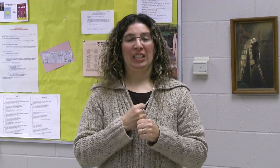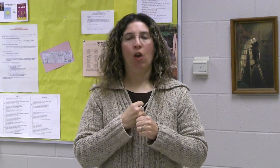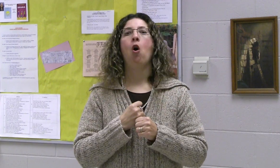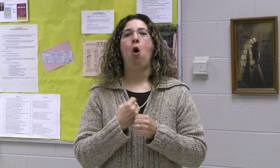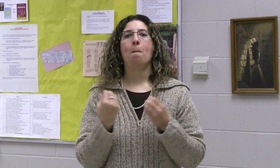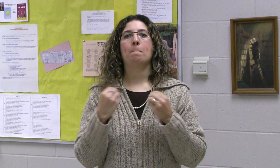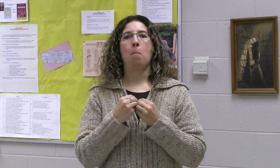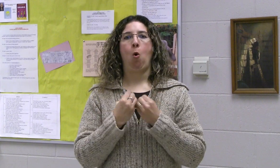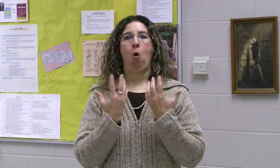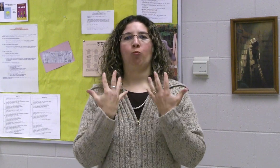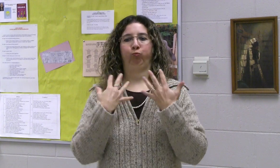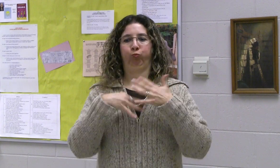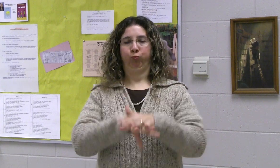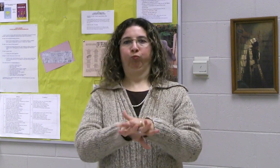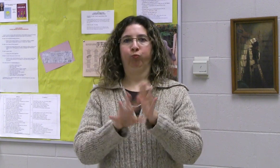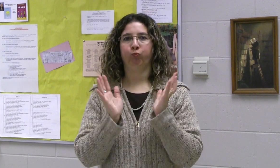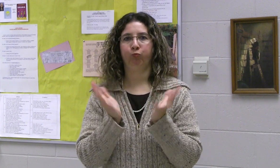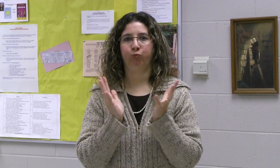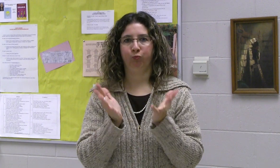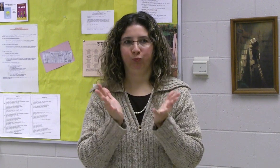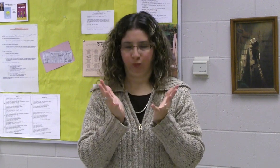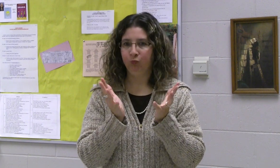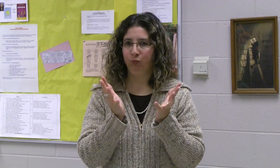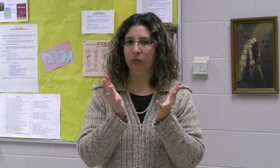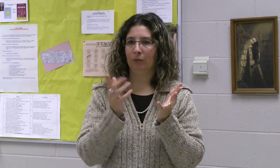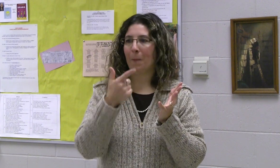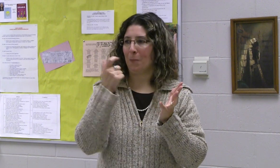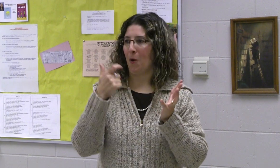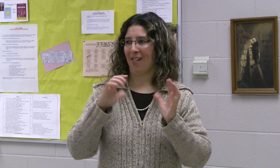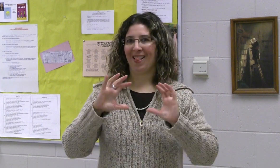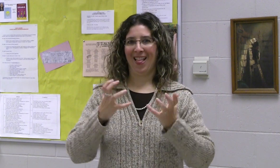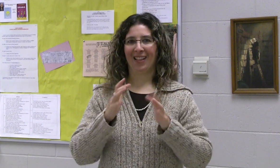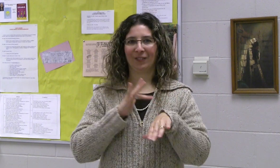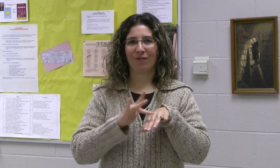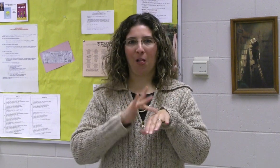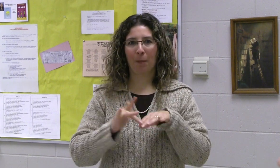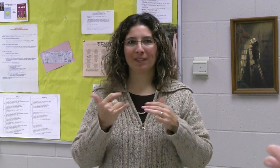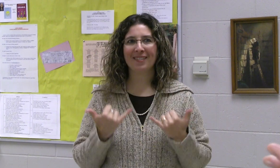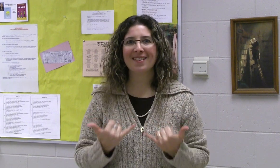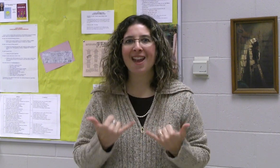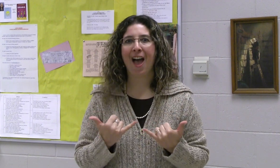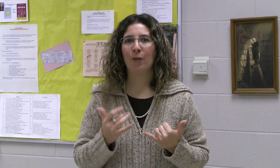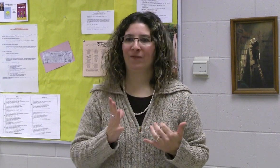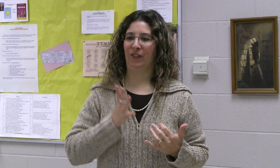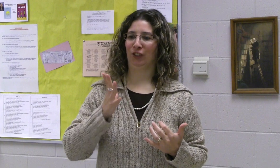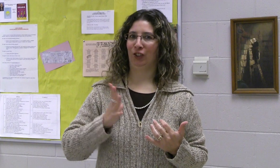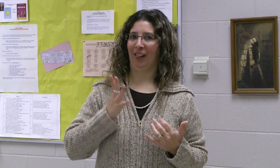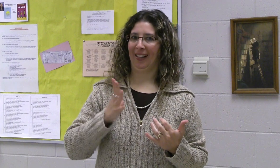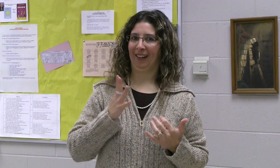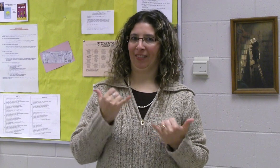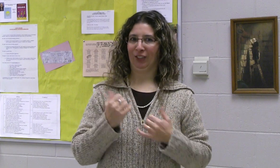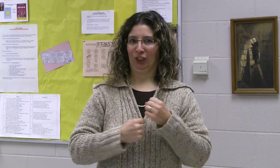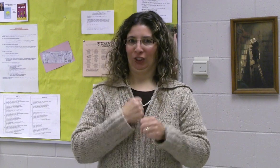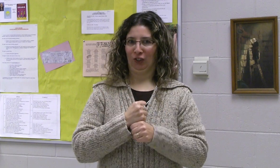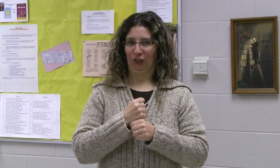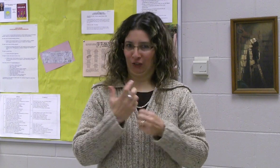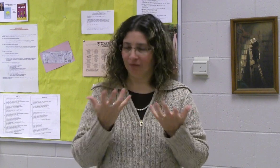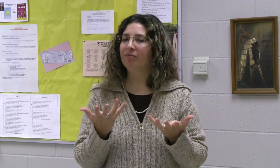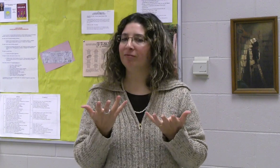was a little bit of communication, but now it's just has improved tremendously because of the availability of the ASL